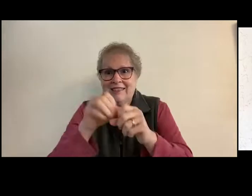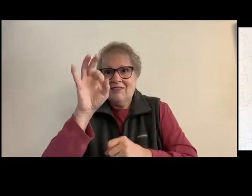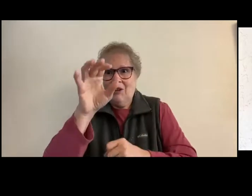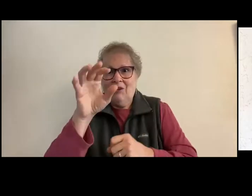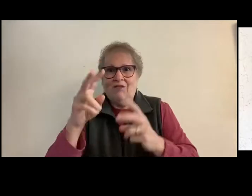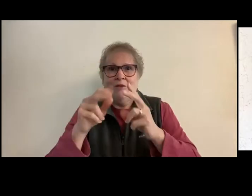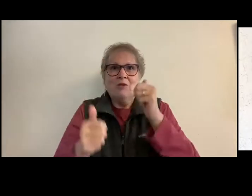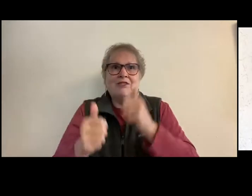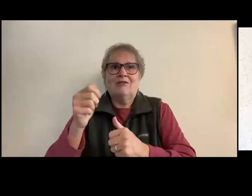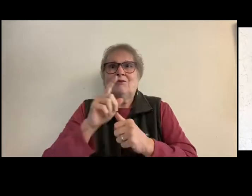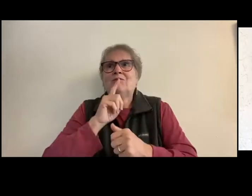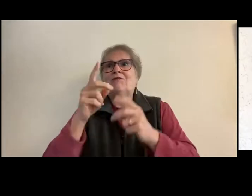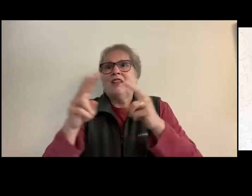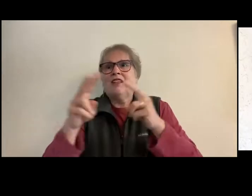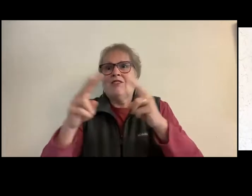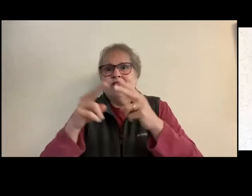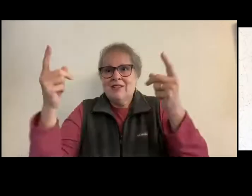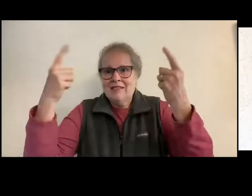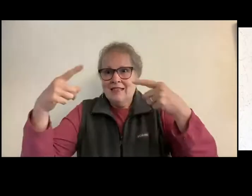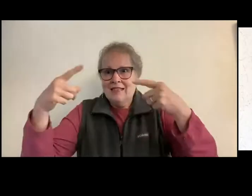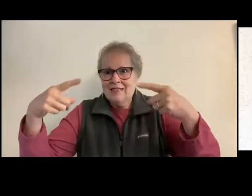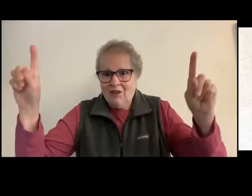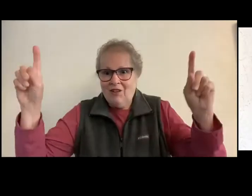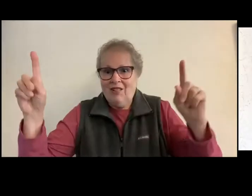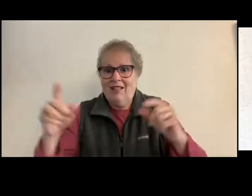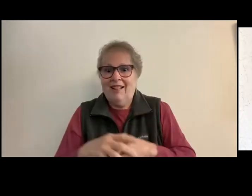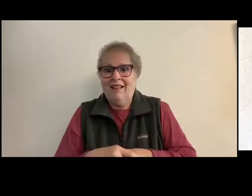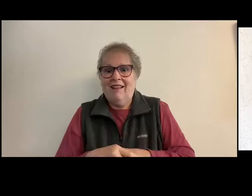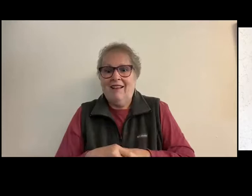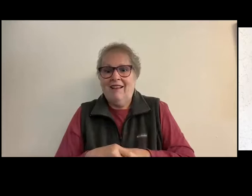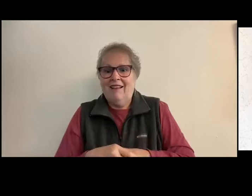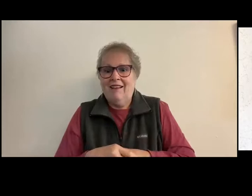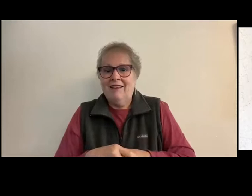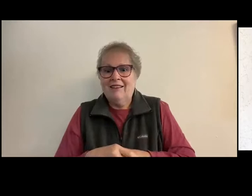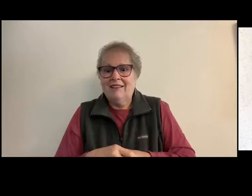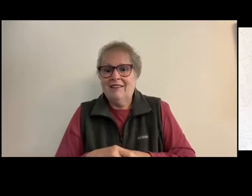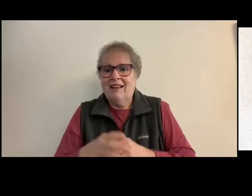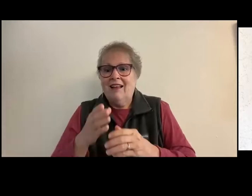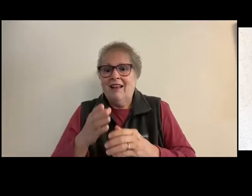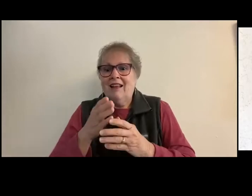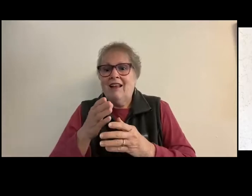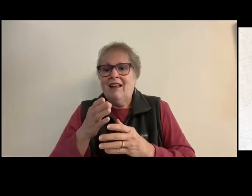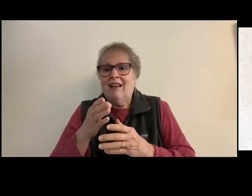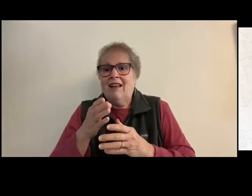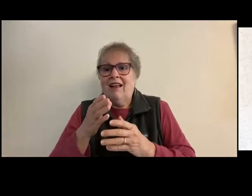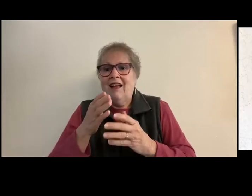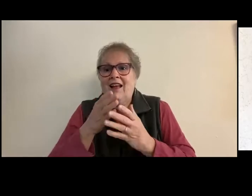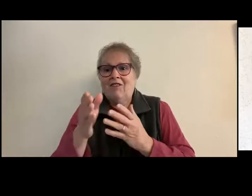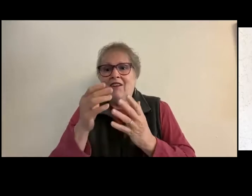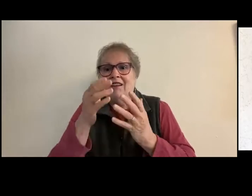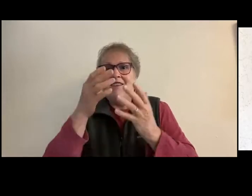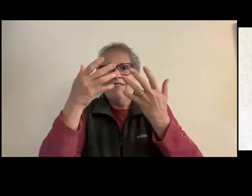get everything in the DSA here in San Francisco. Our deaf seniors convention was very